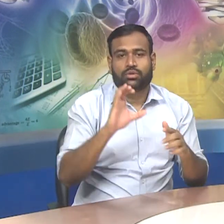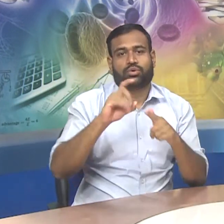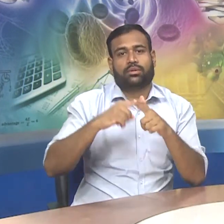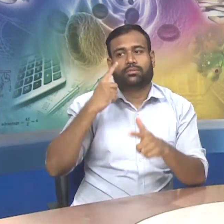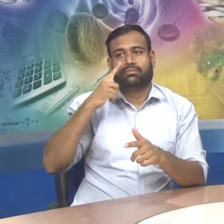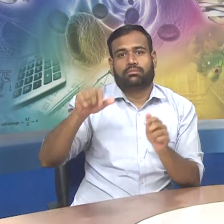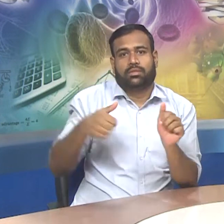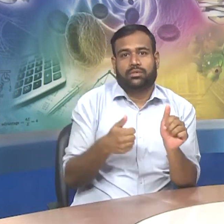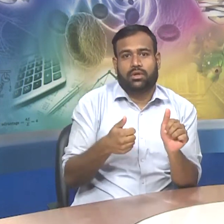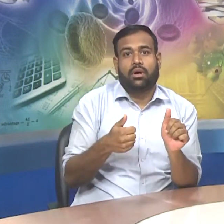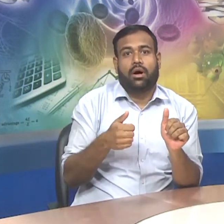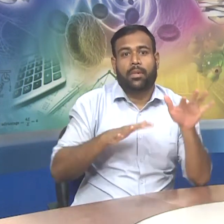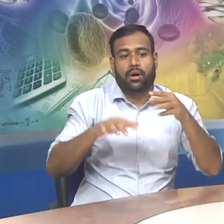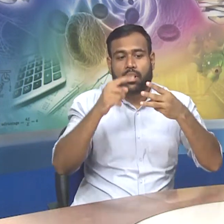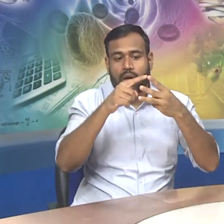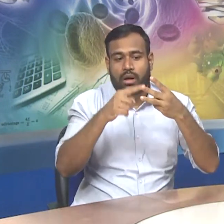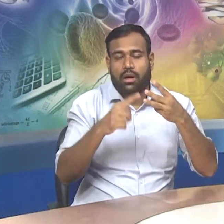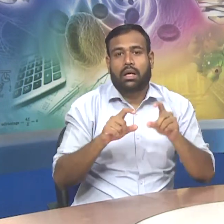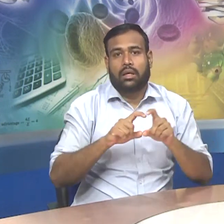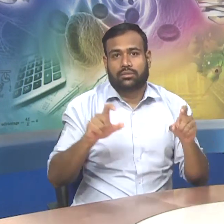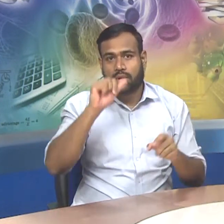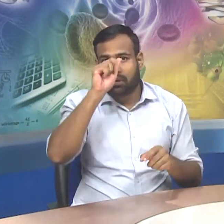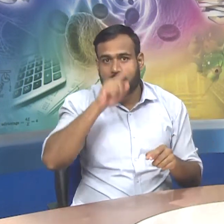So this is something important which we should be aware